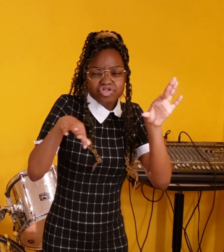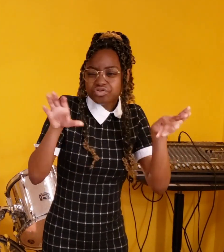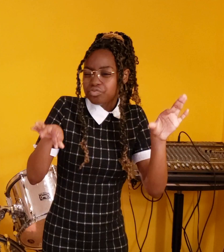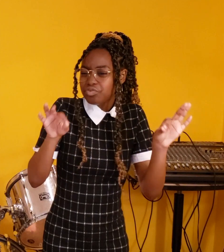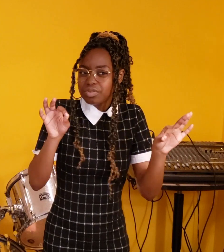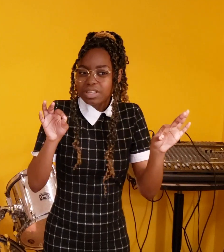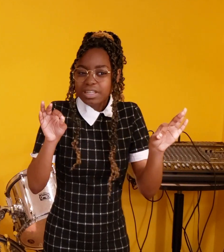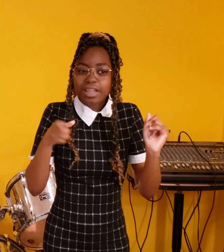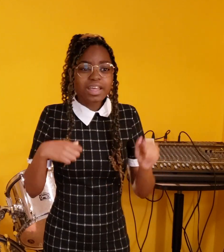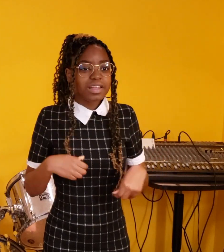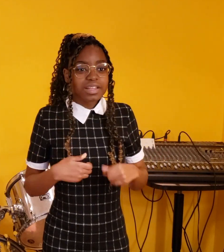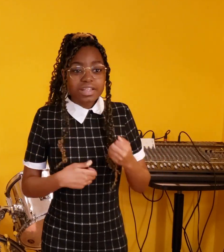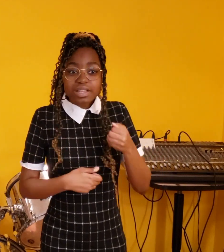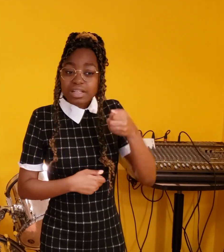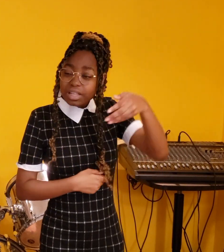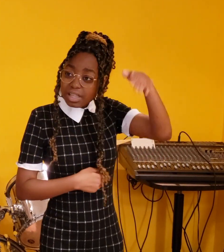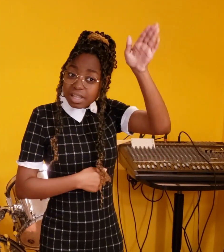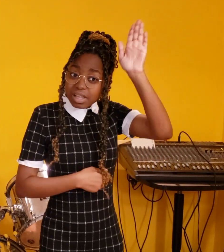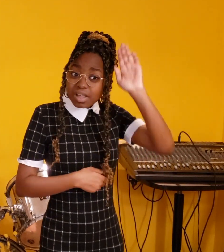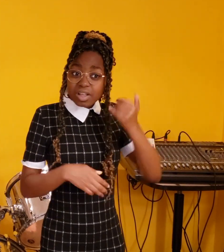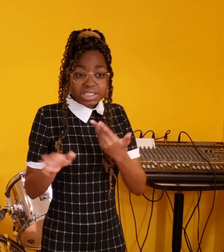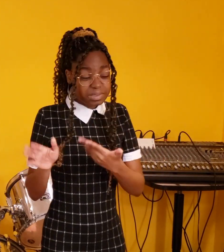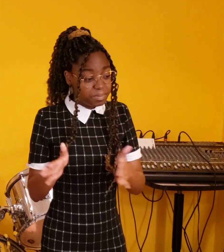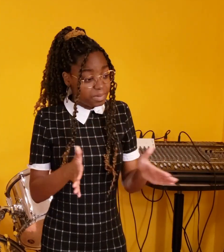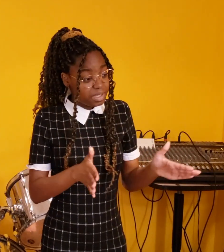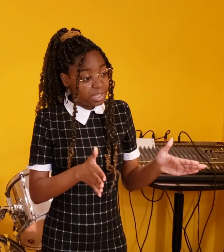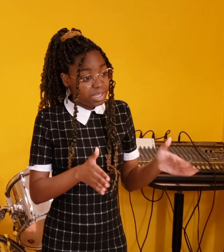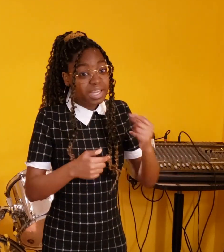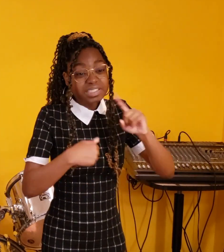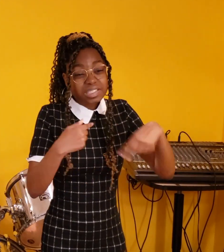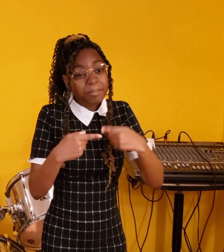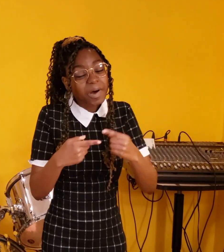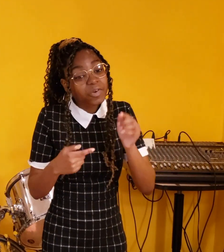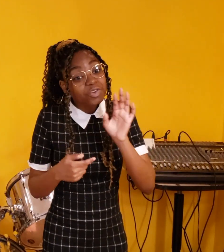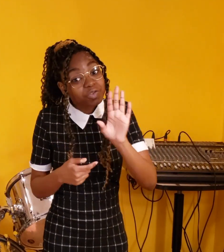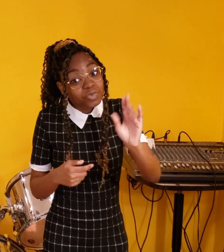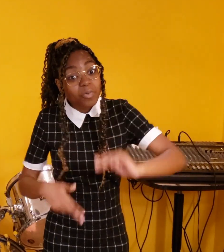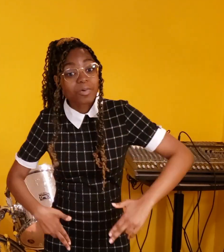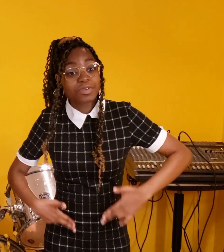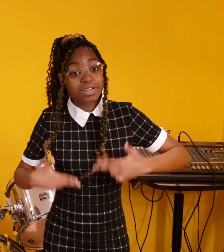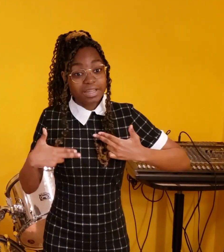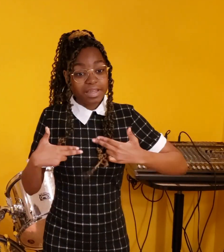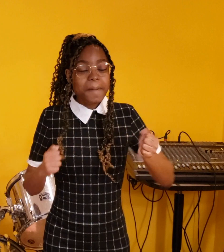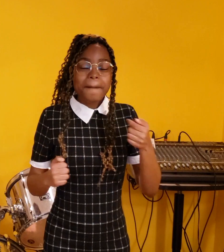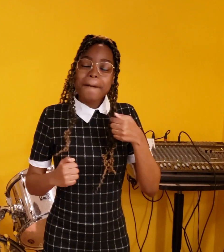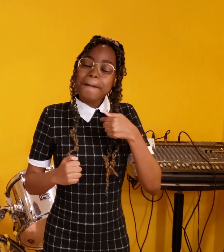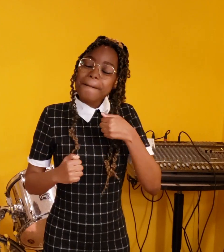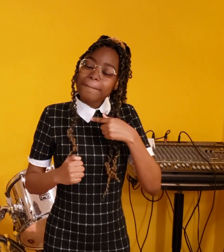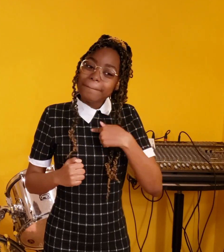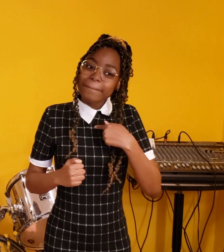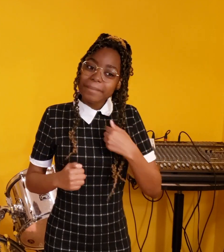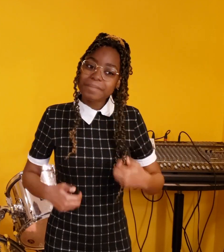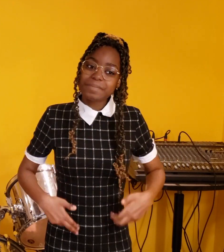God's plan is about your life and my life.